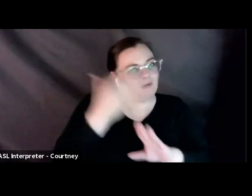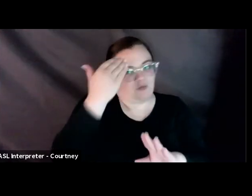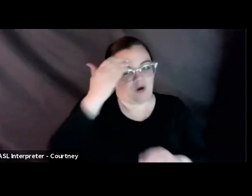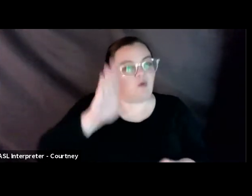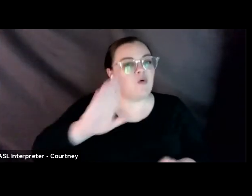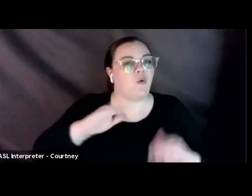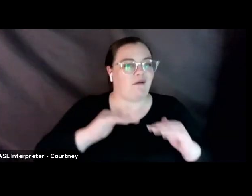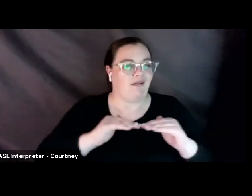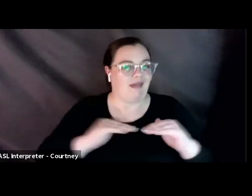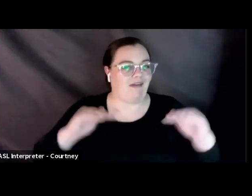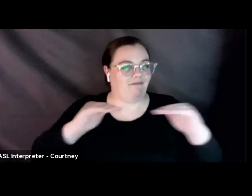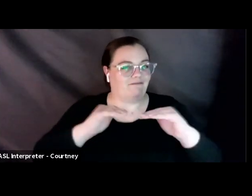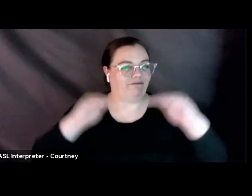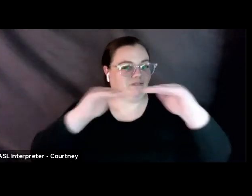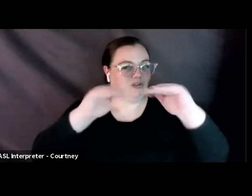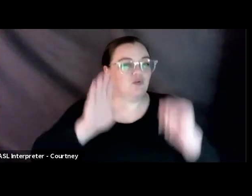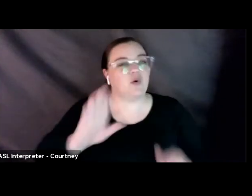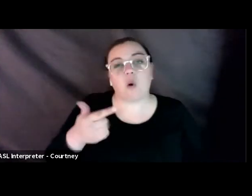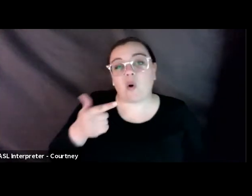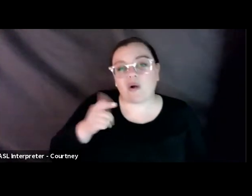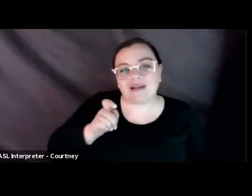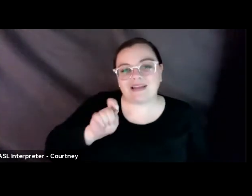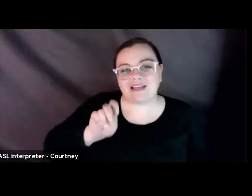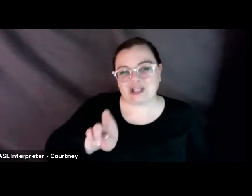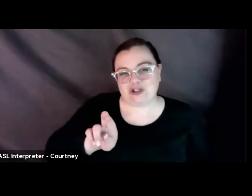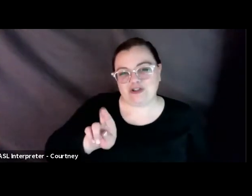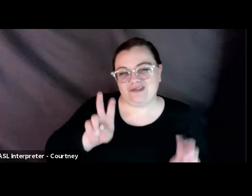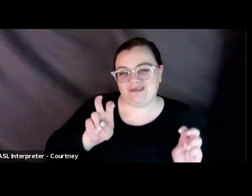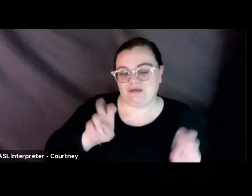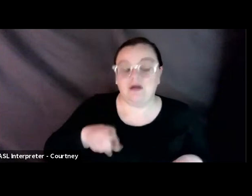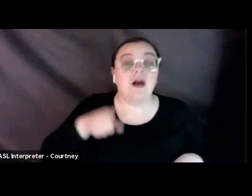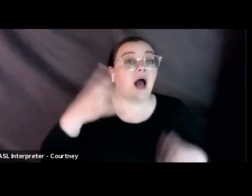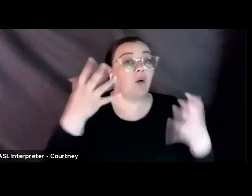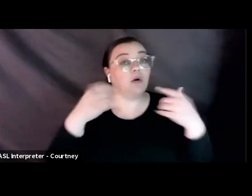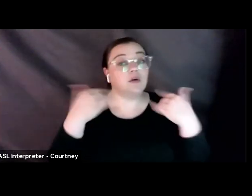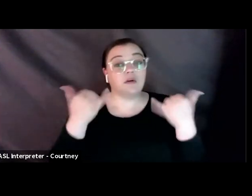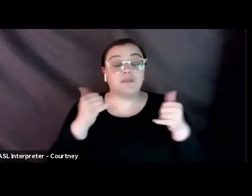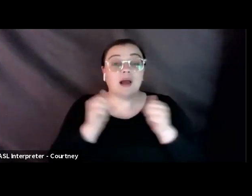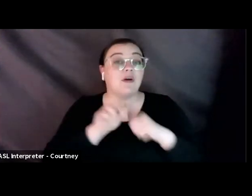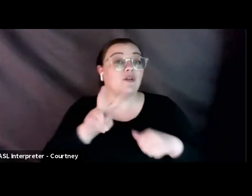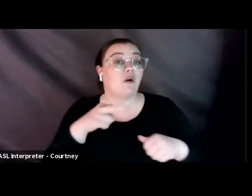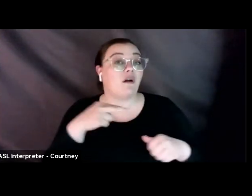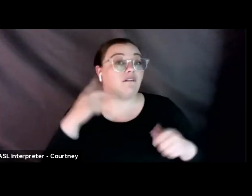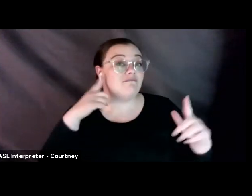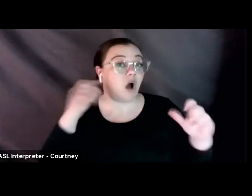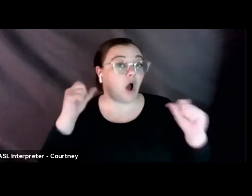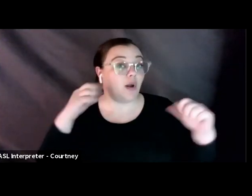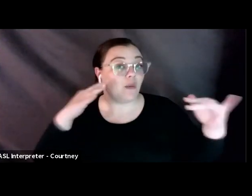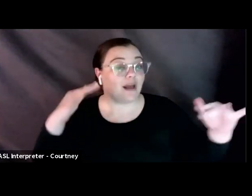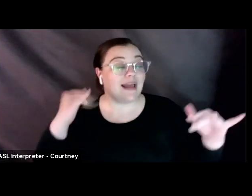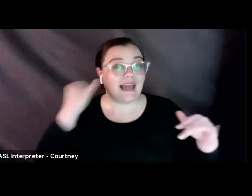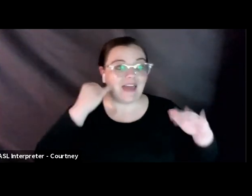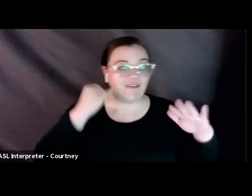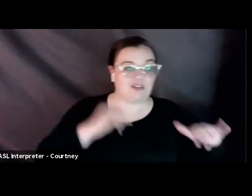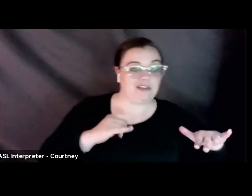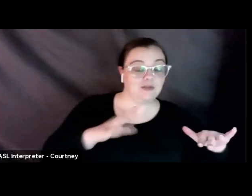gears. So I want you guys to play with your volume. If 1 is really quiet and 10 is really loud,